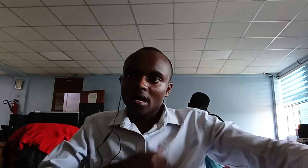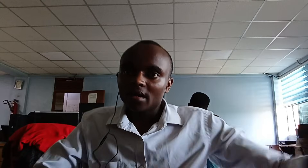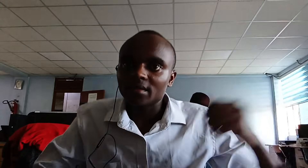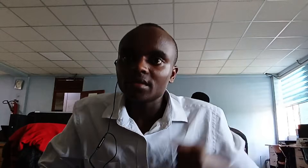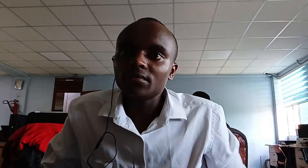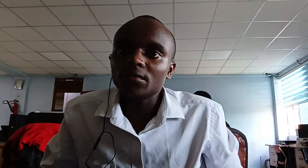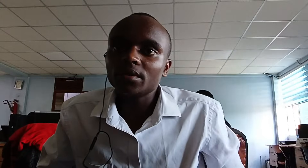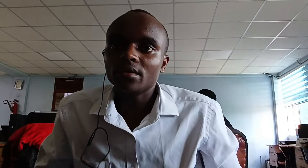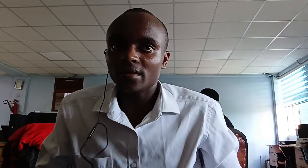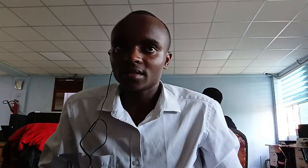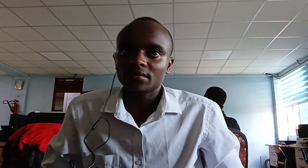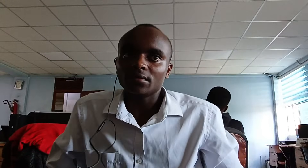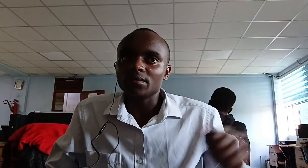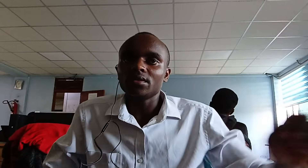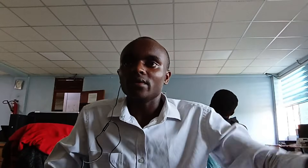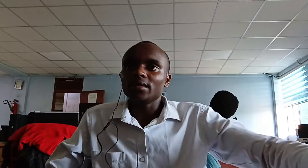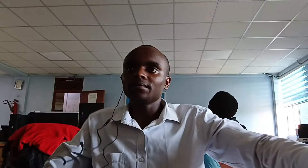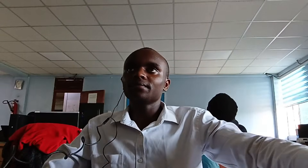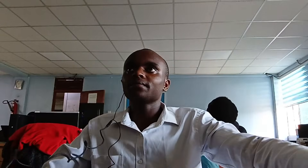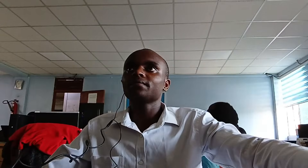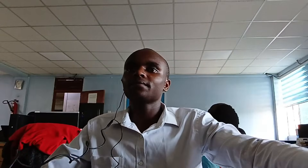The sign for widow and the sign for widower.